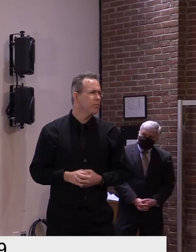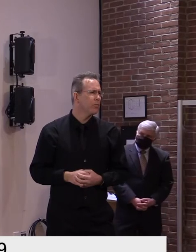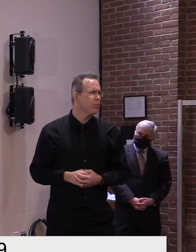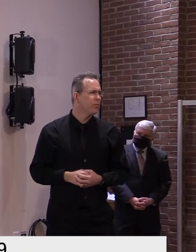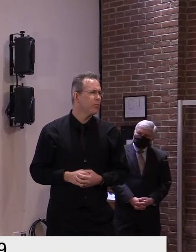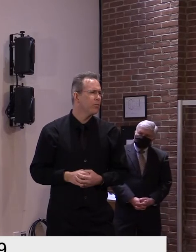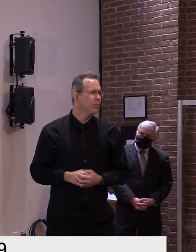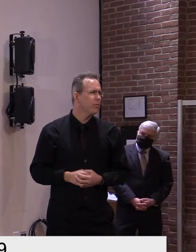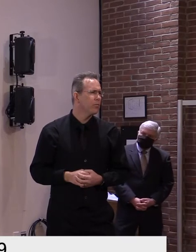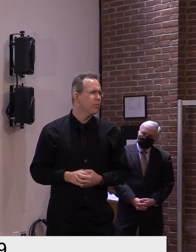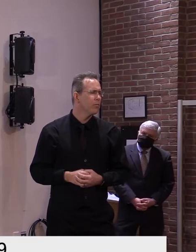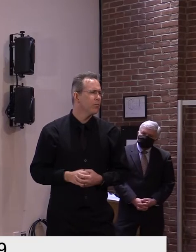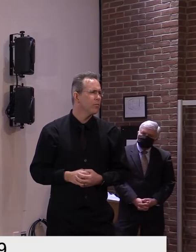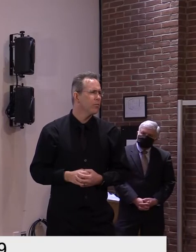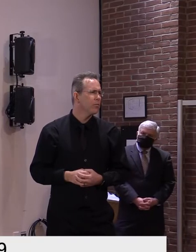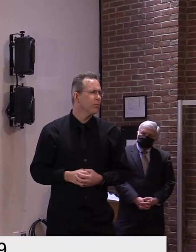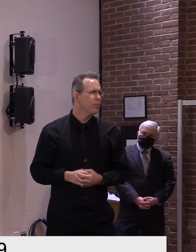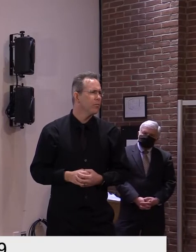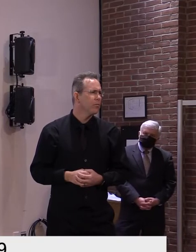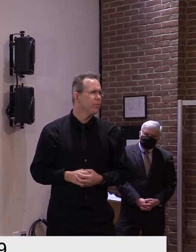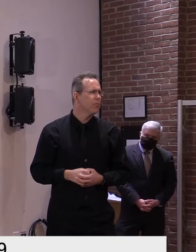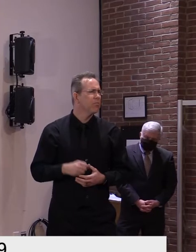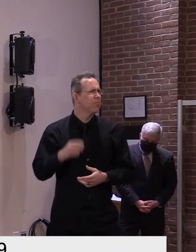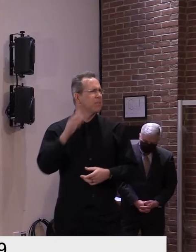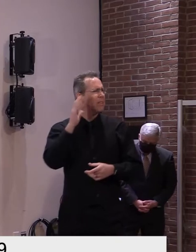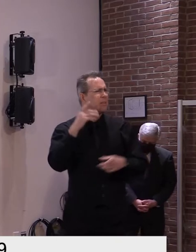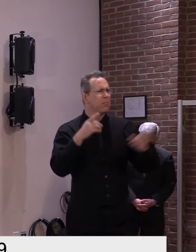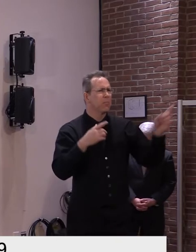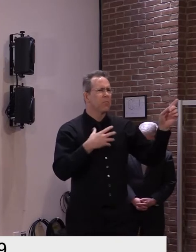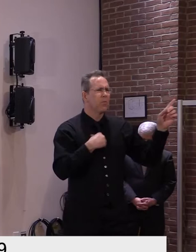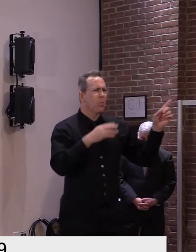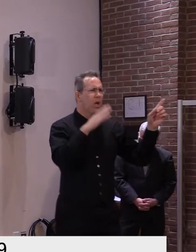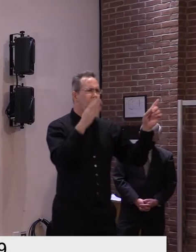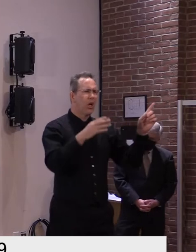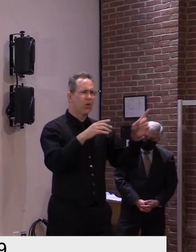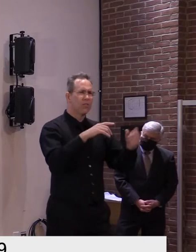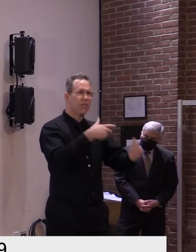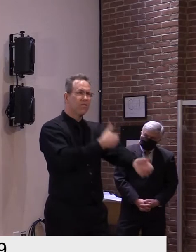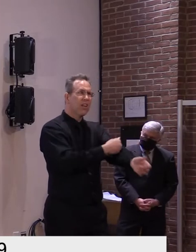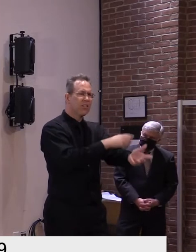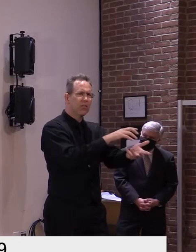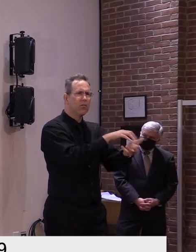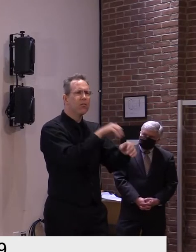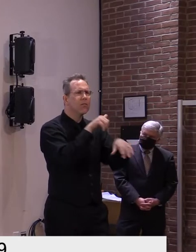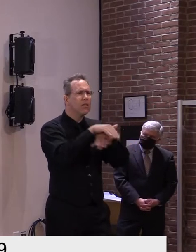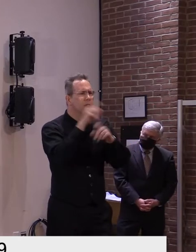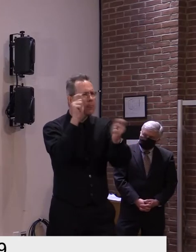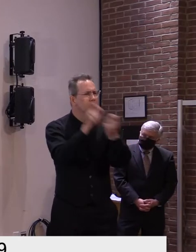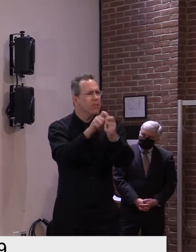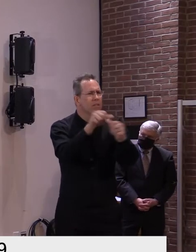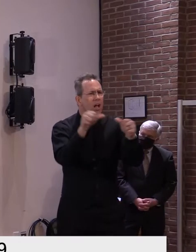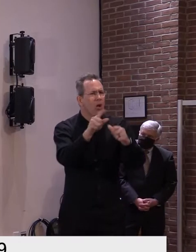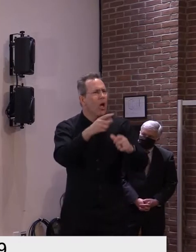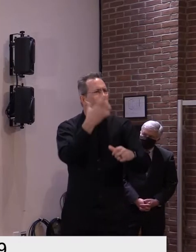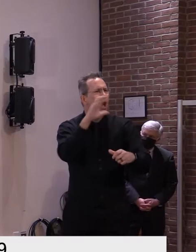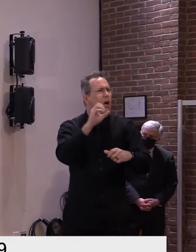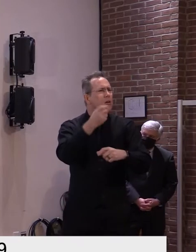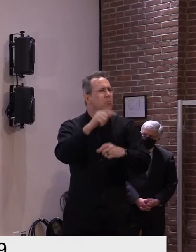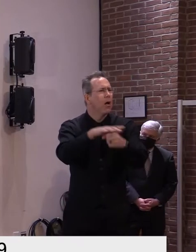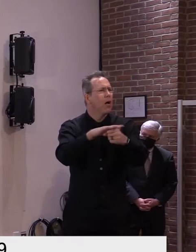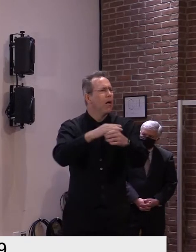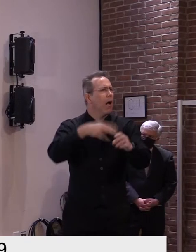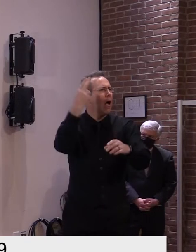your call today? And what are your thoughts on that? How effective of a strategy that could be as we are working to fight the variants and also get